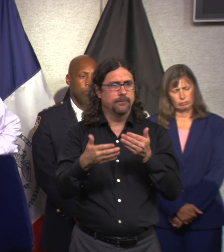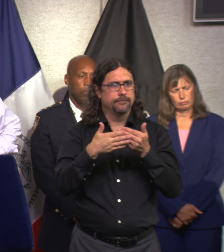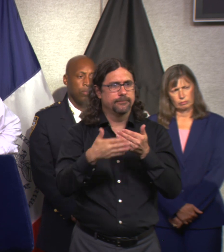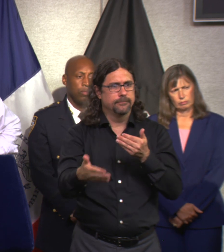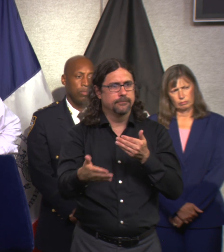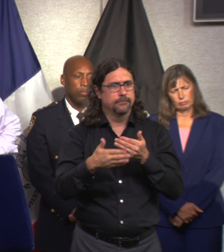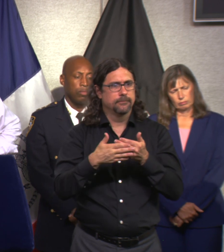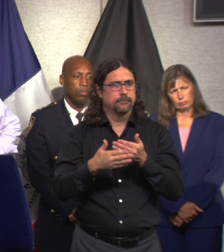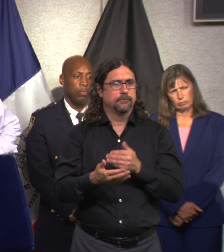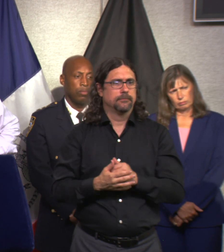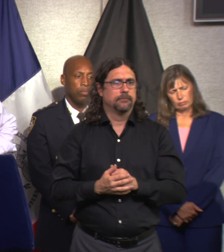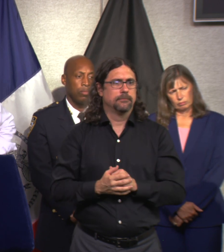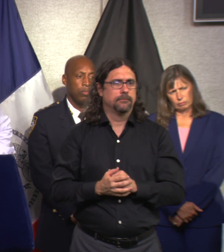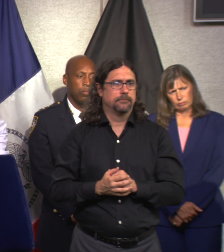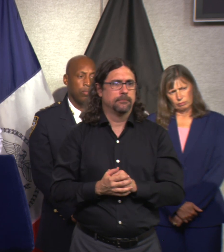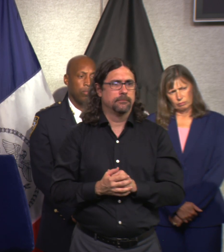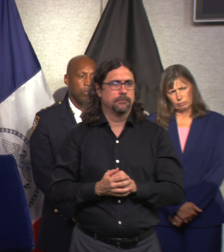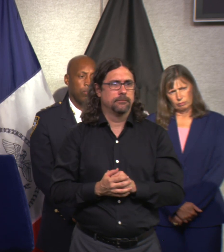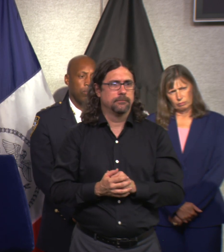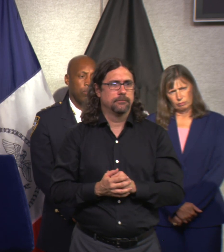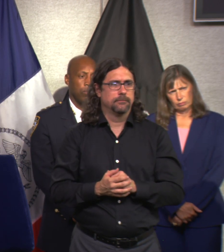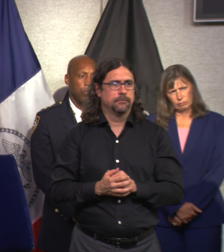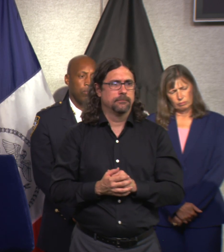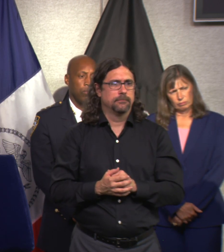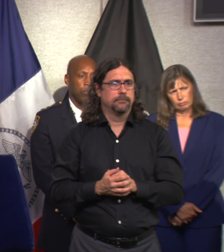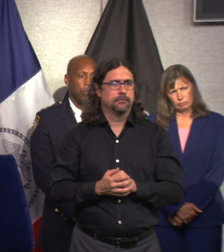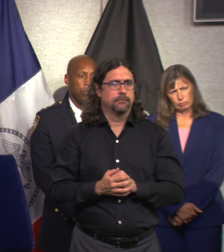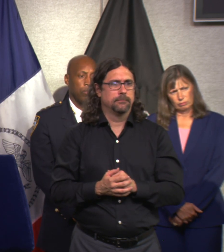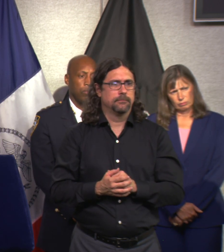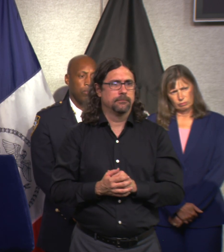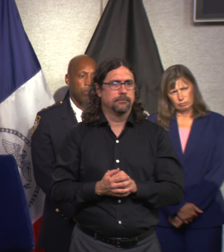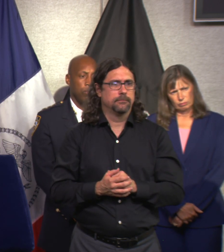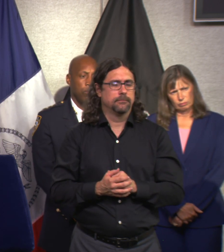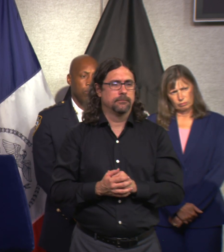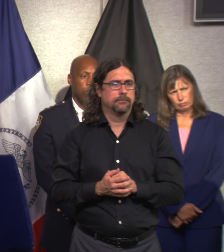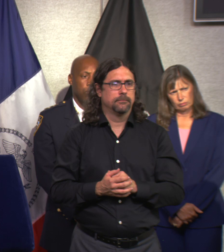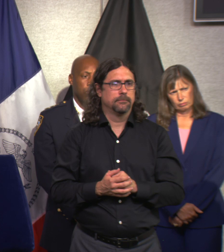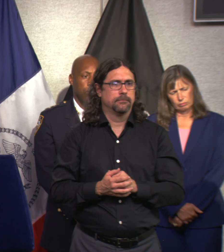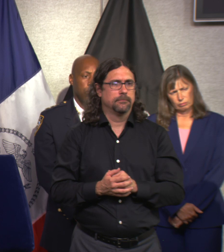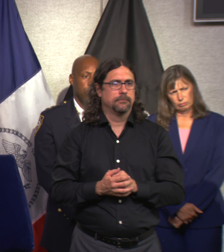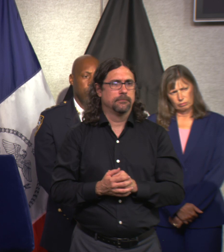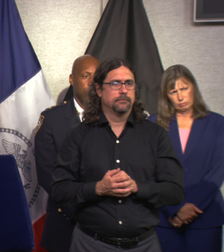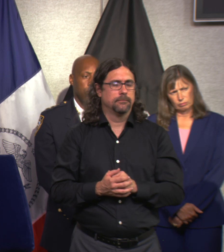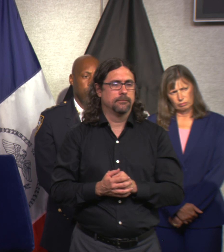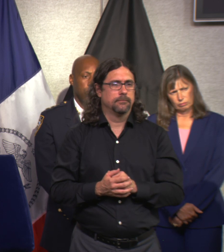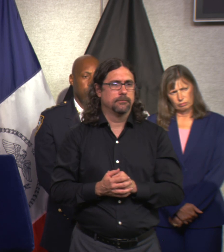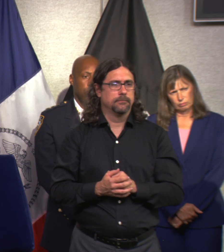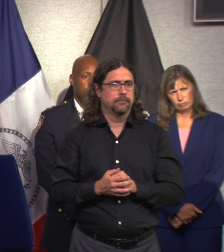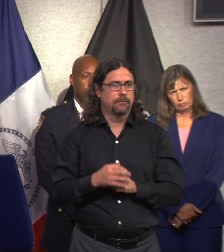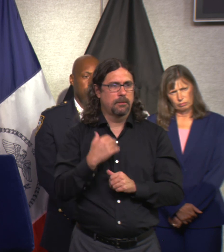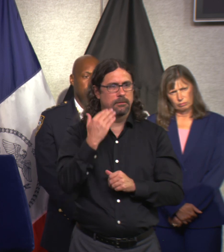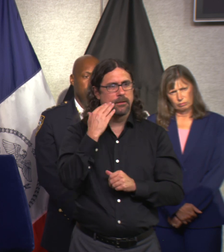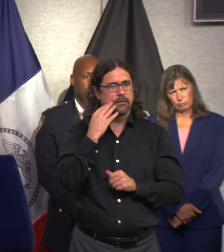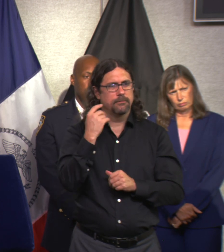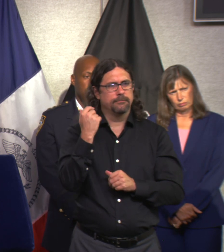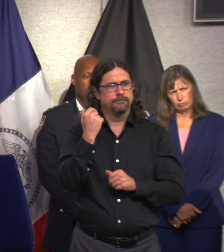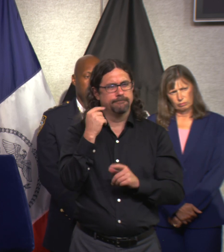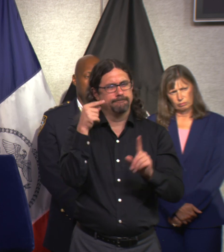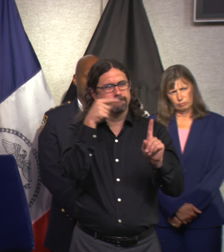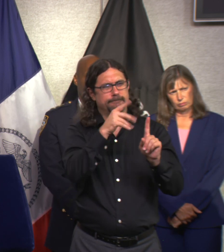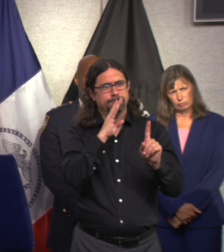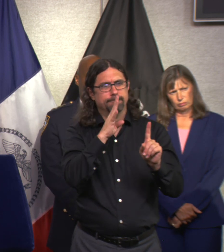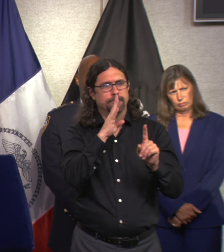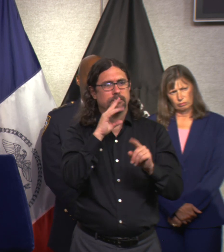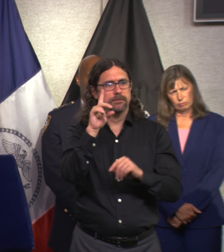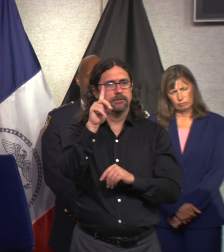having placed your trust in the Department of Justice, anything you wish you would have done at the city level and at the departmental level,